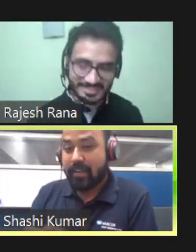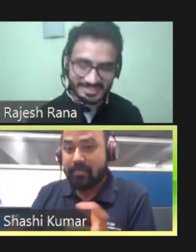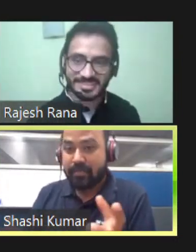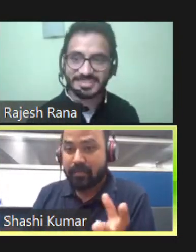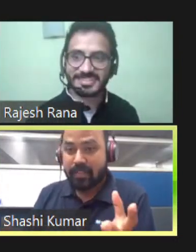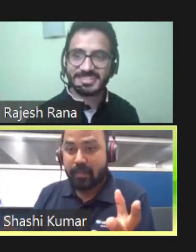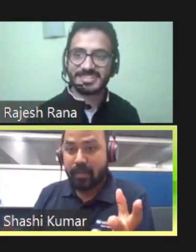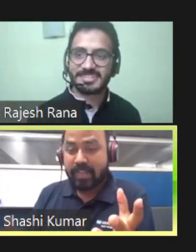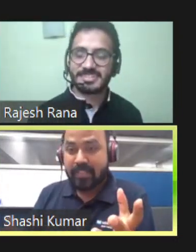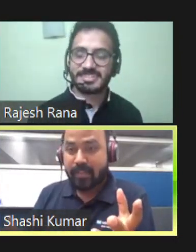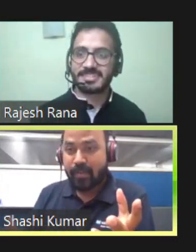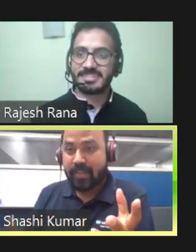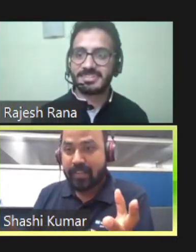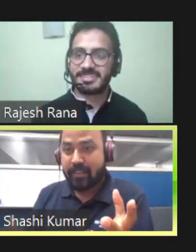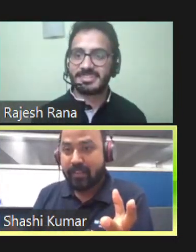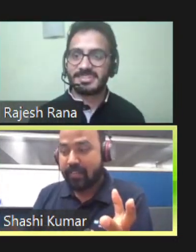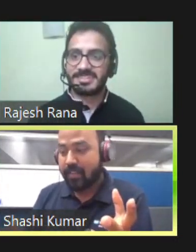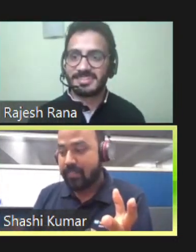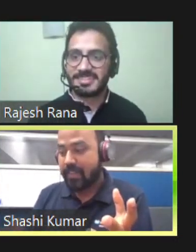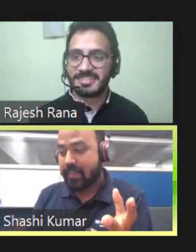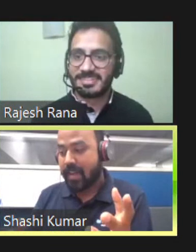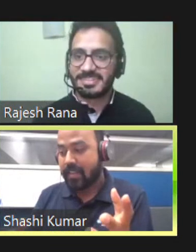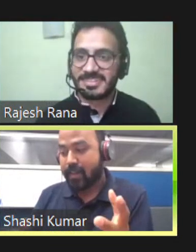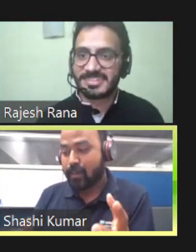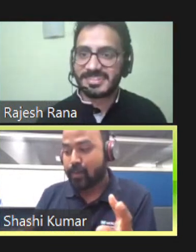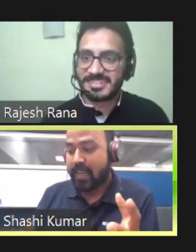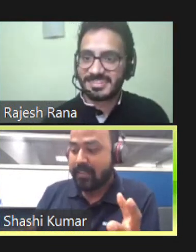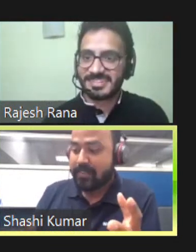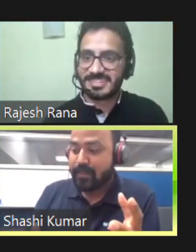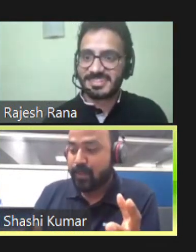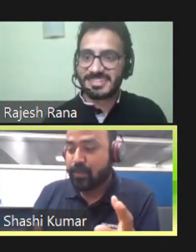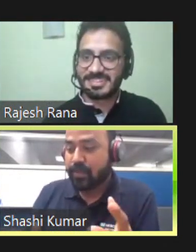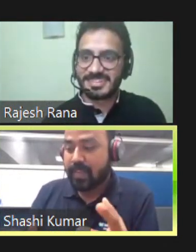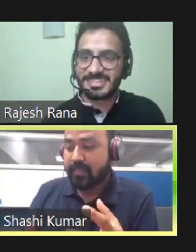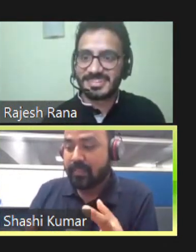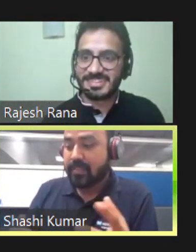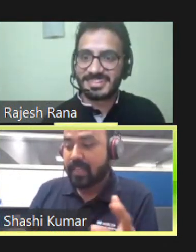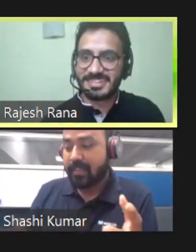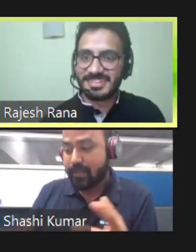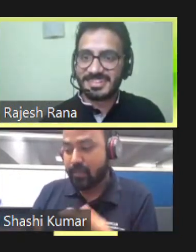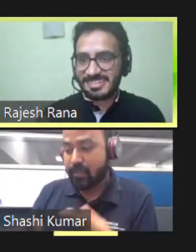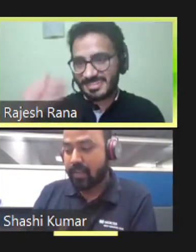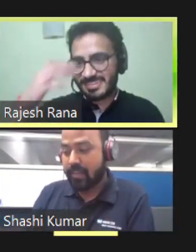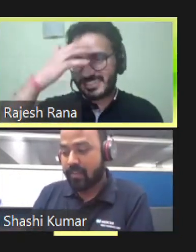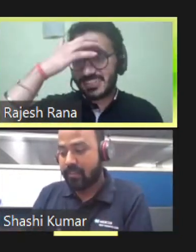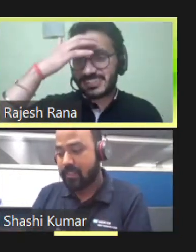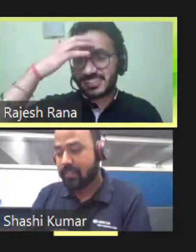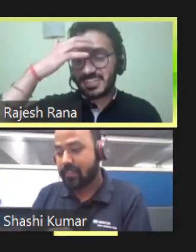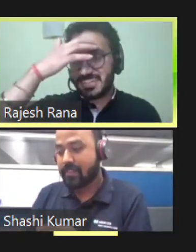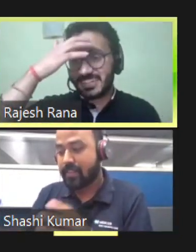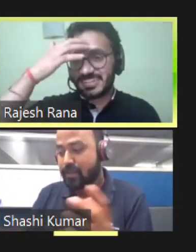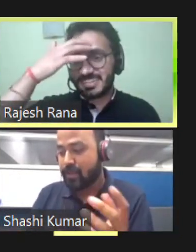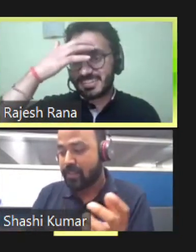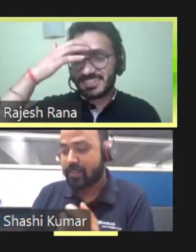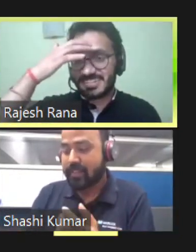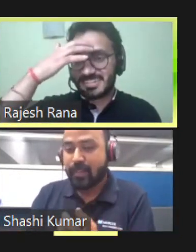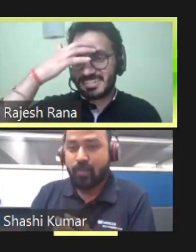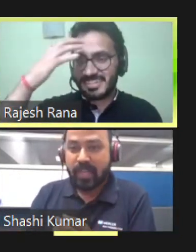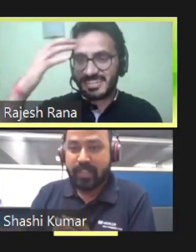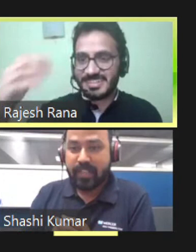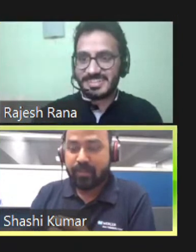Well, a couple of guys are already aware of that as how to sign. That's good. Vibrant Singh, you are aware of these That's things. good. That's